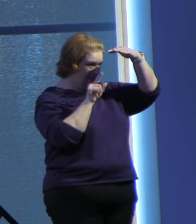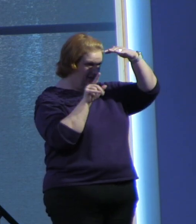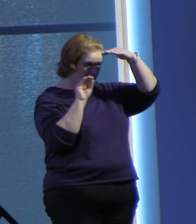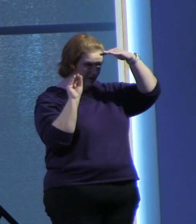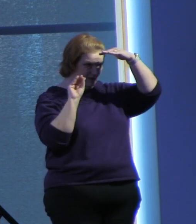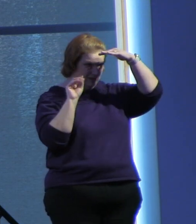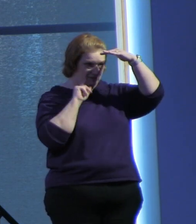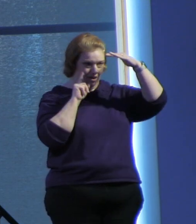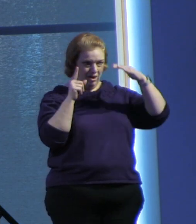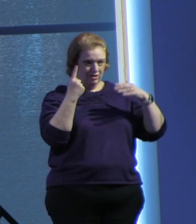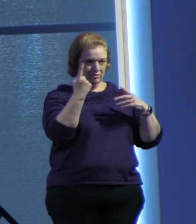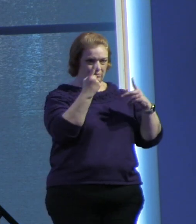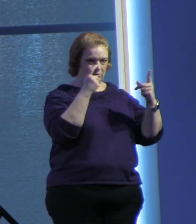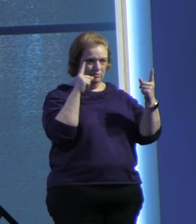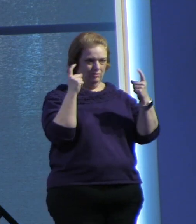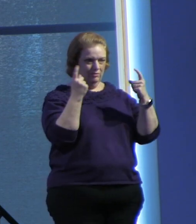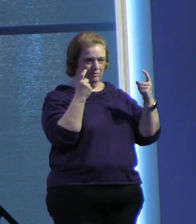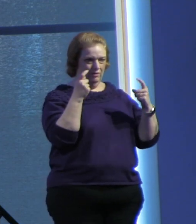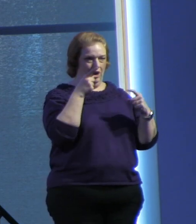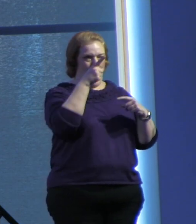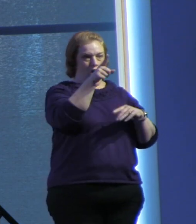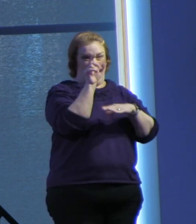you moving up through the room?